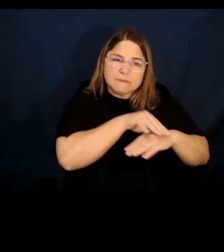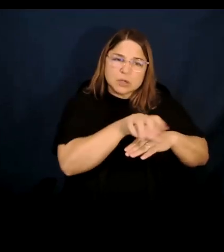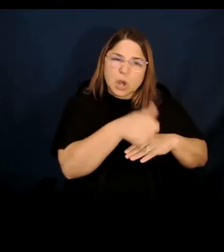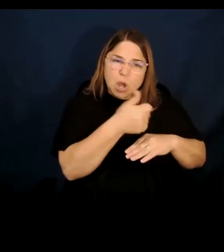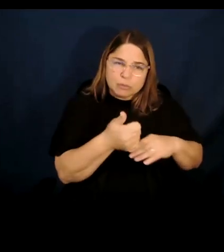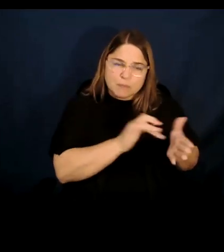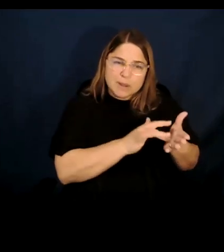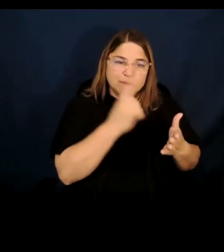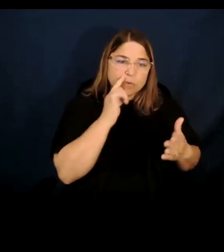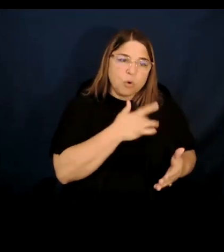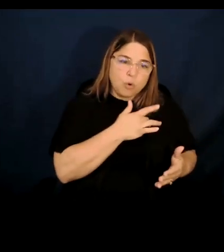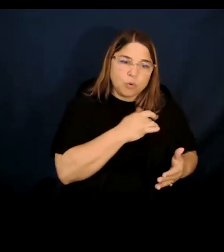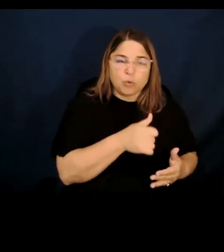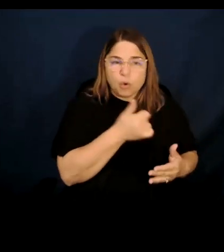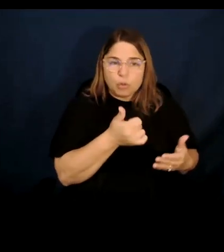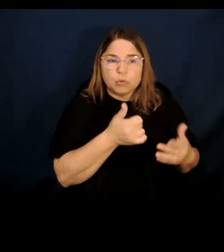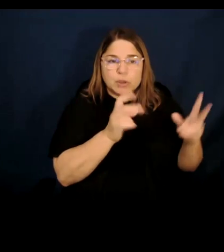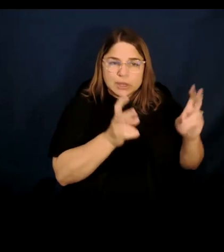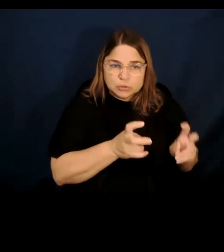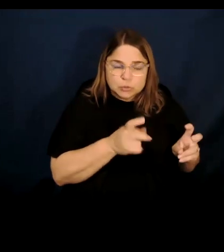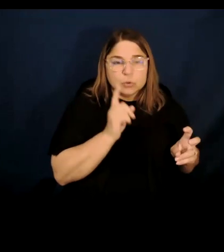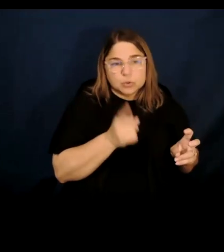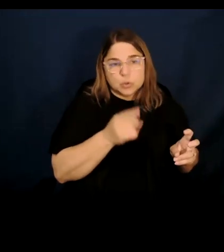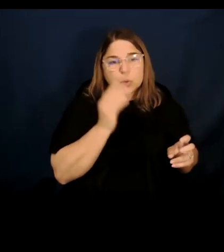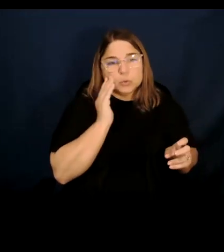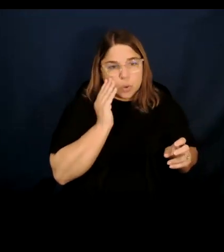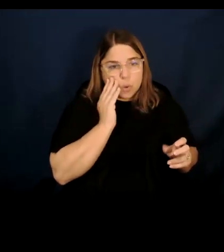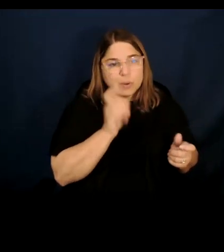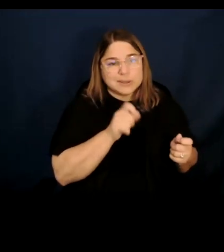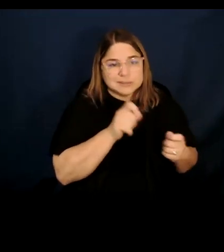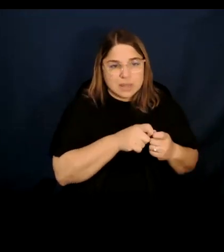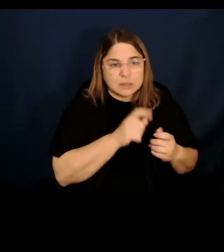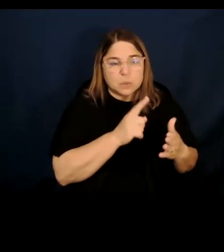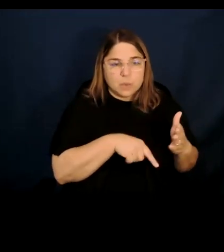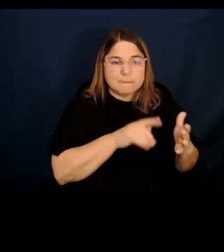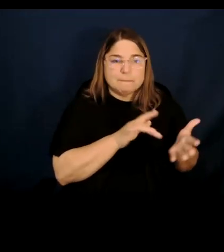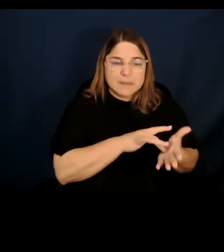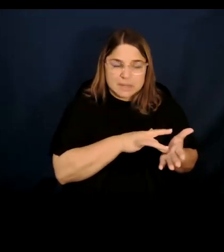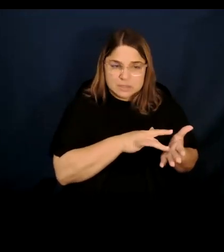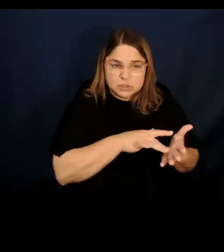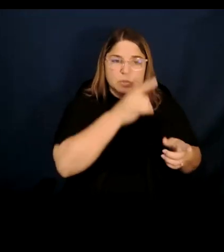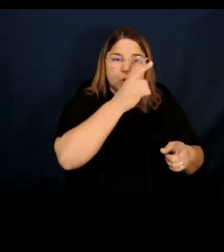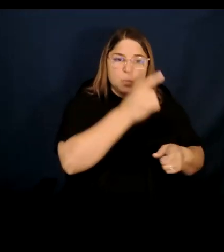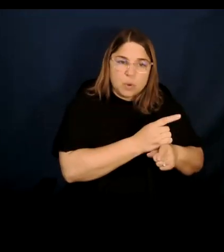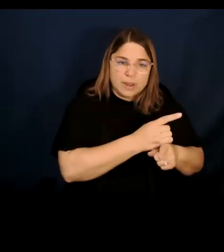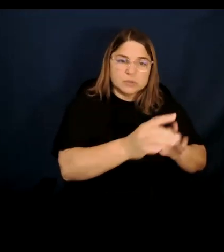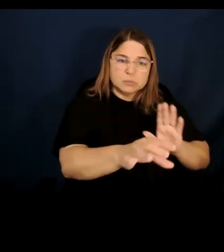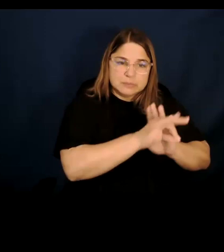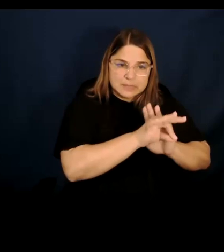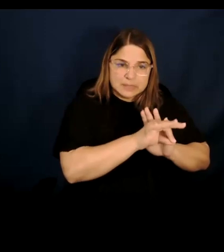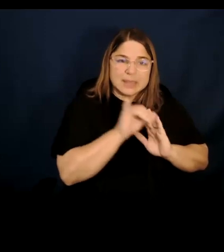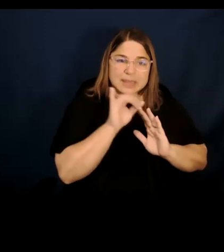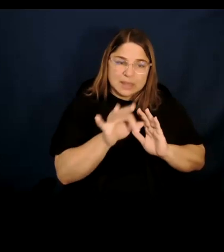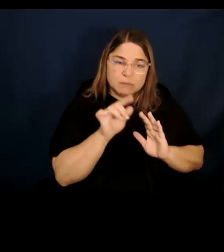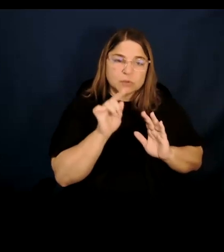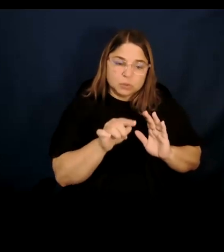heart or some other issue, you'll know exactly what medications are the right ones to choose if you ever, in